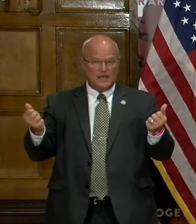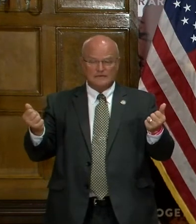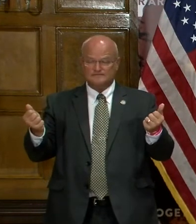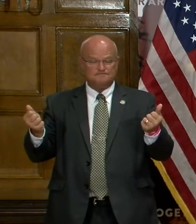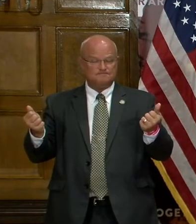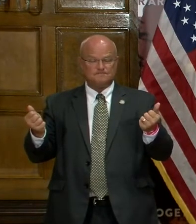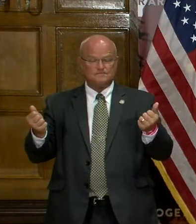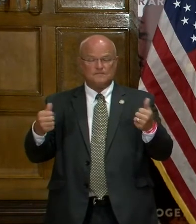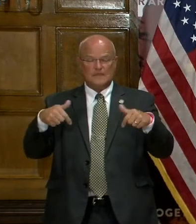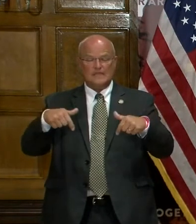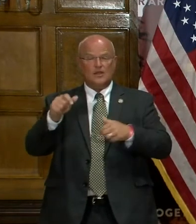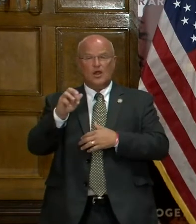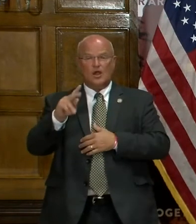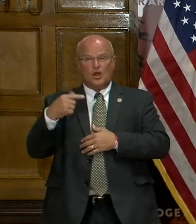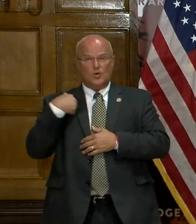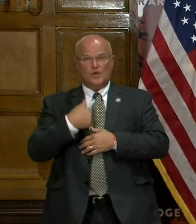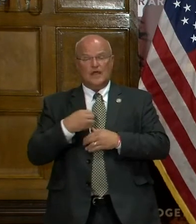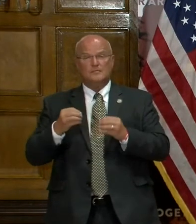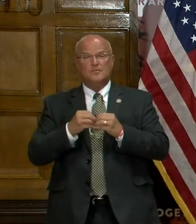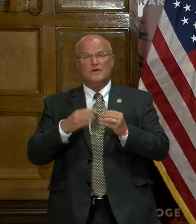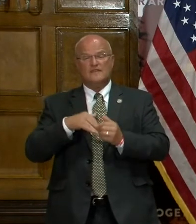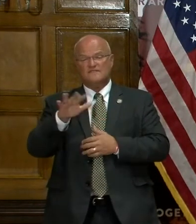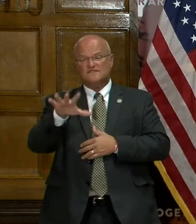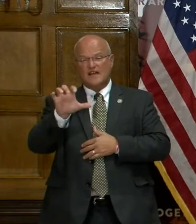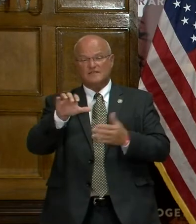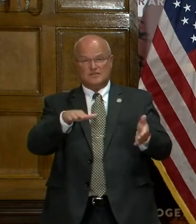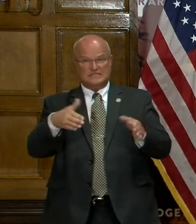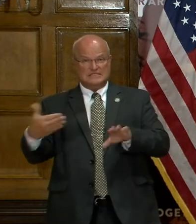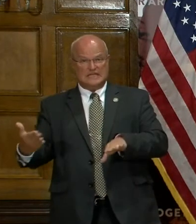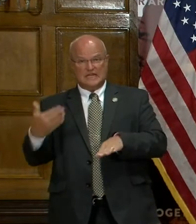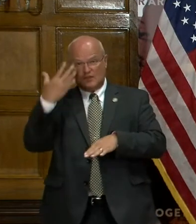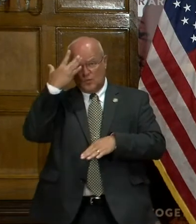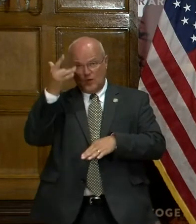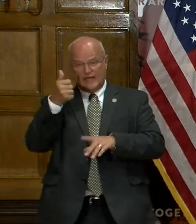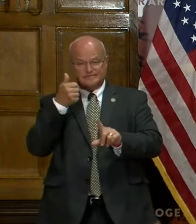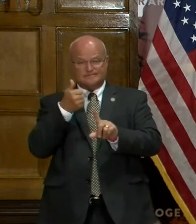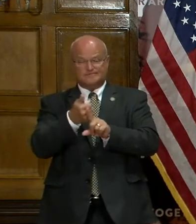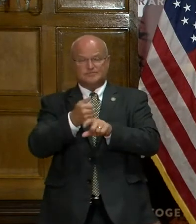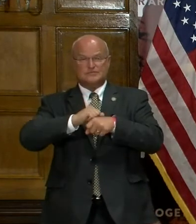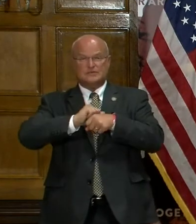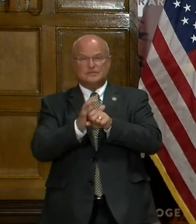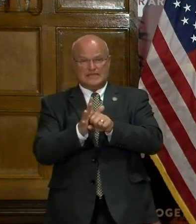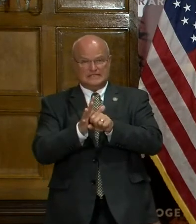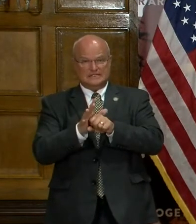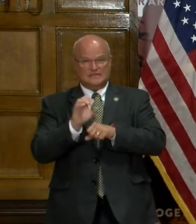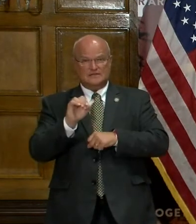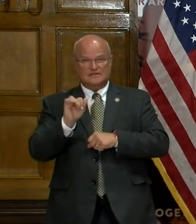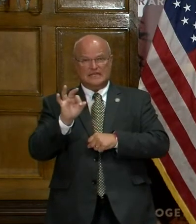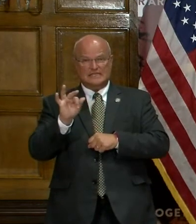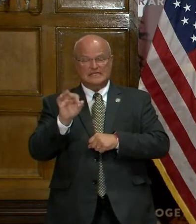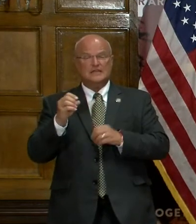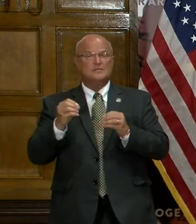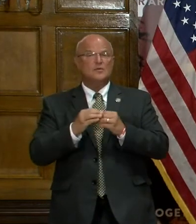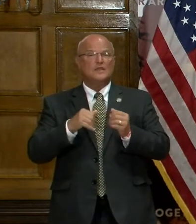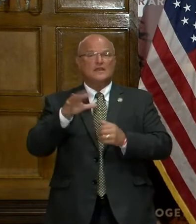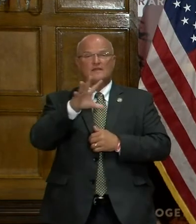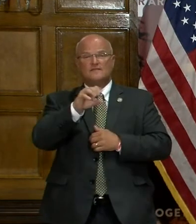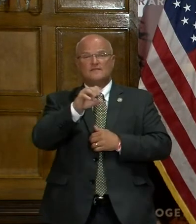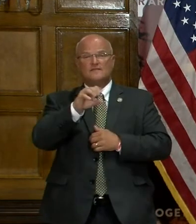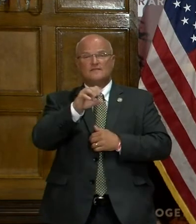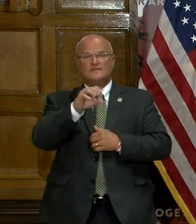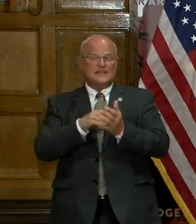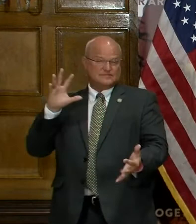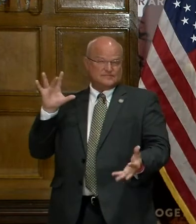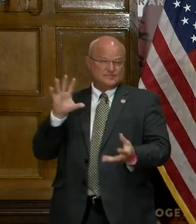gone away. In Arkansas, we have over 500 deaths as a result of this pandemic. We have over 50,000